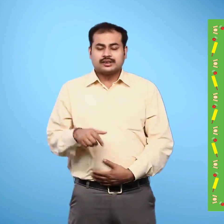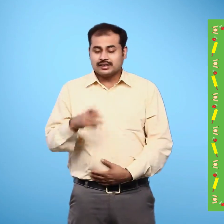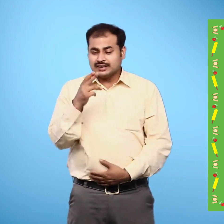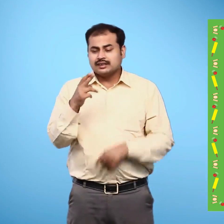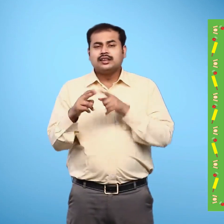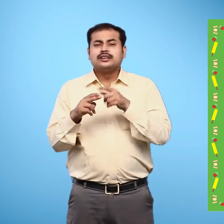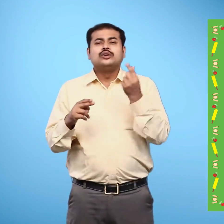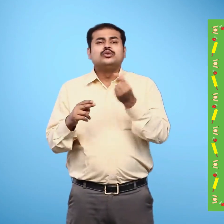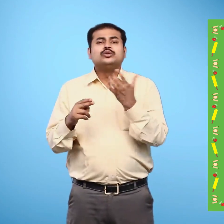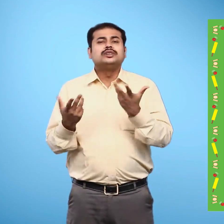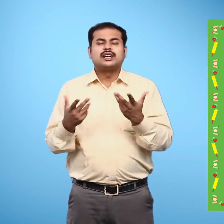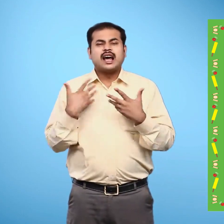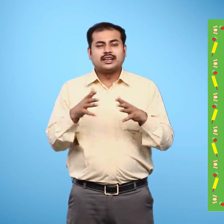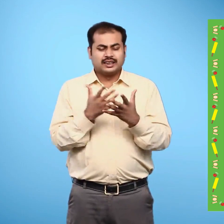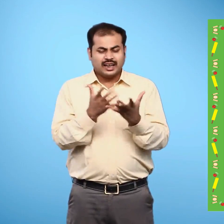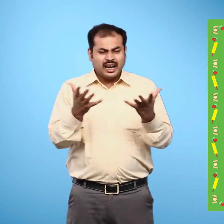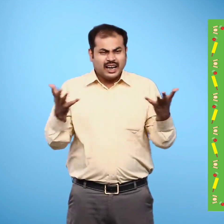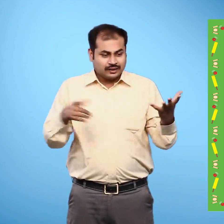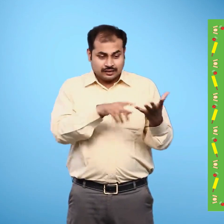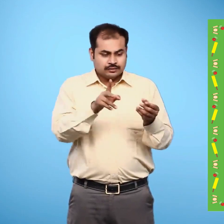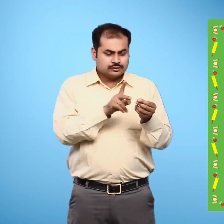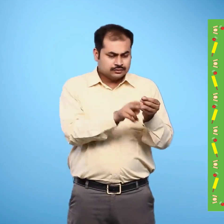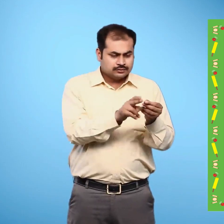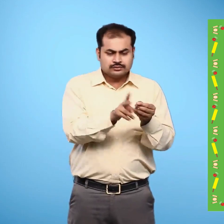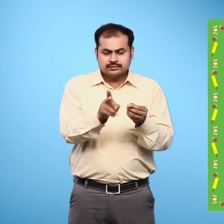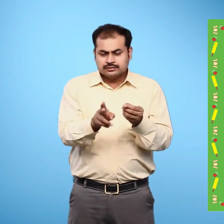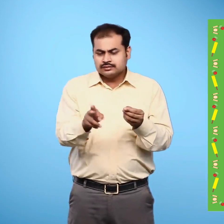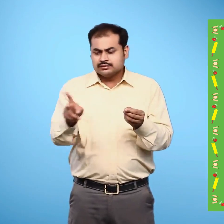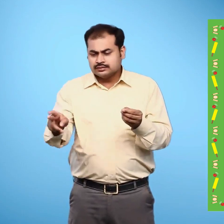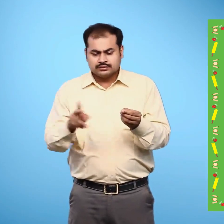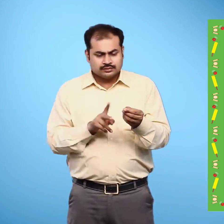and is used to cut objects and materials